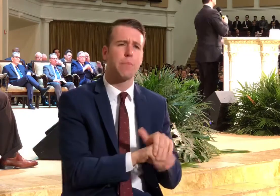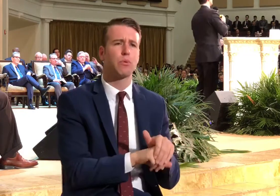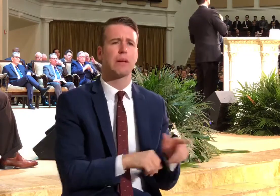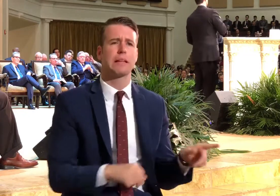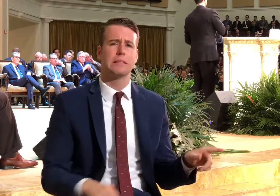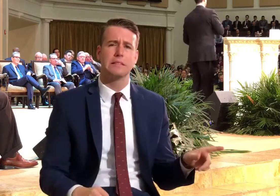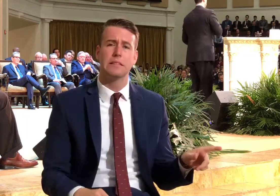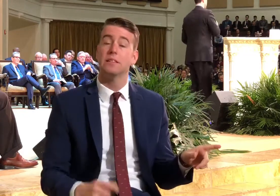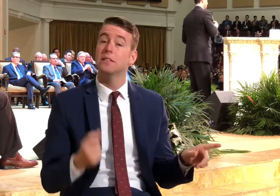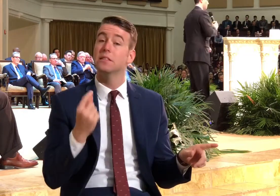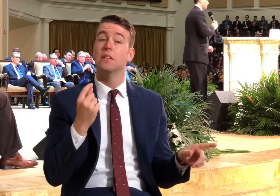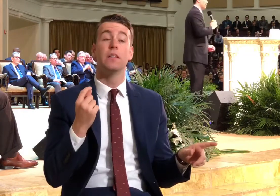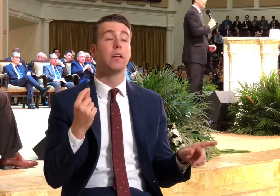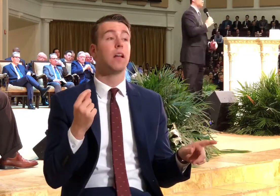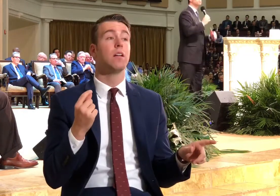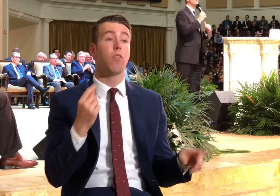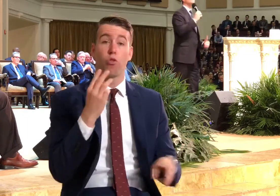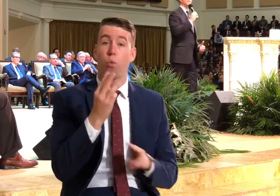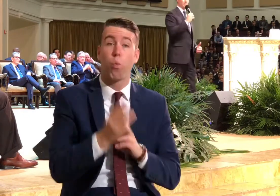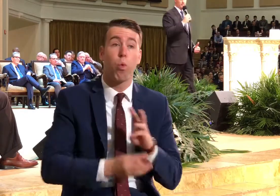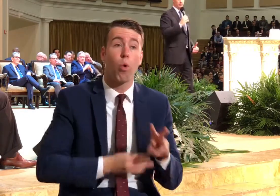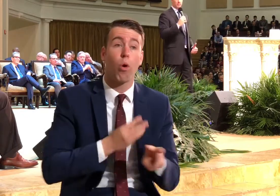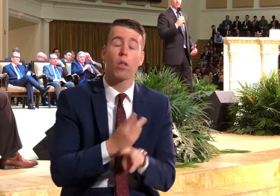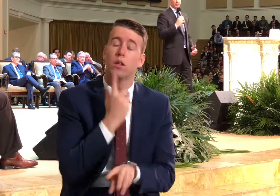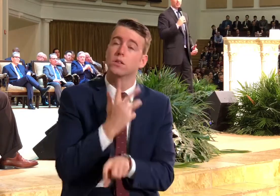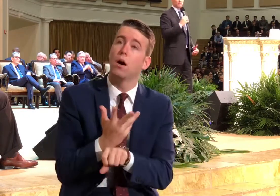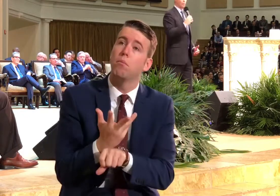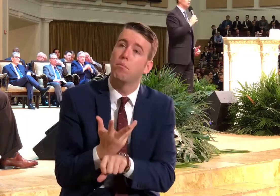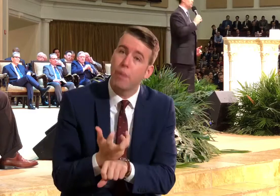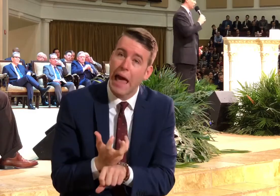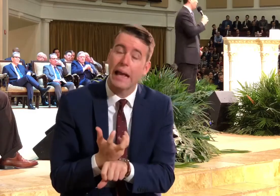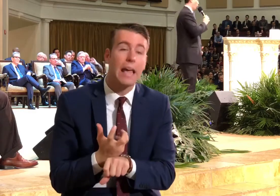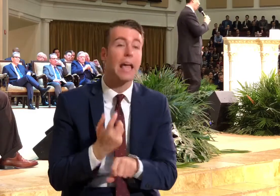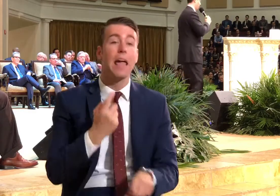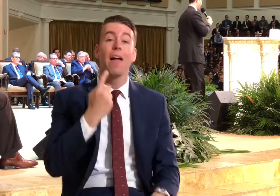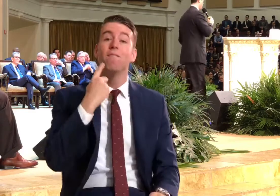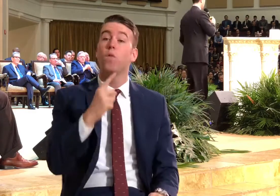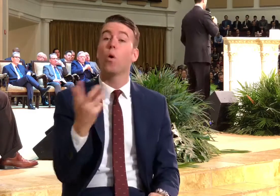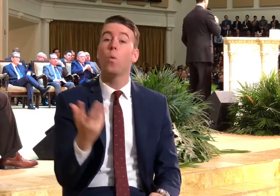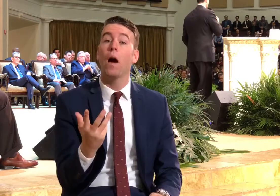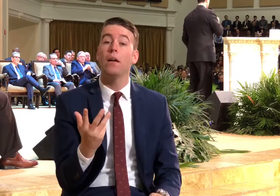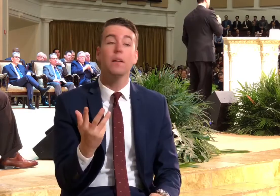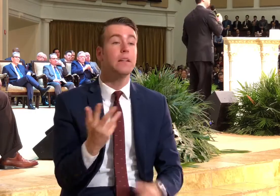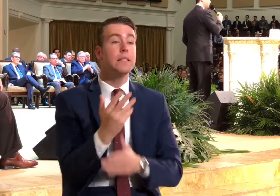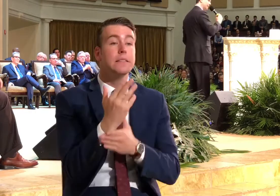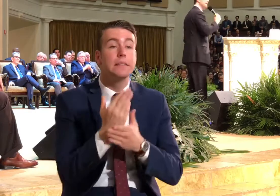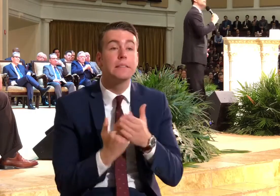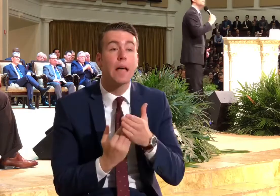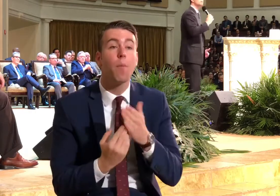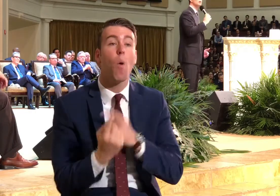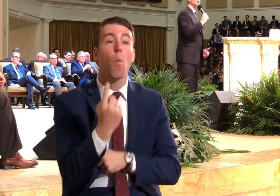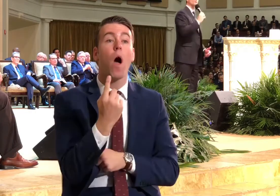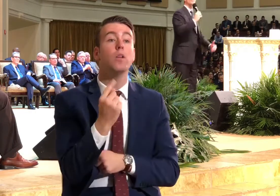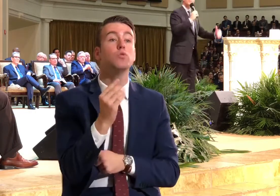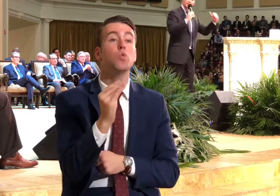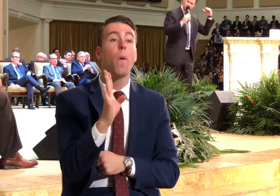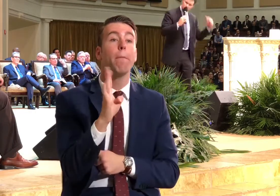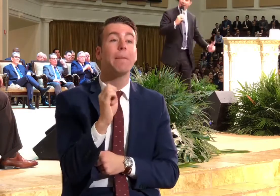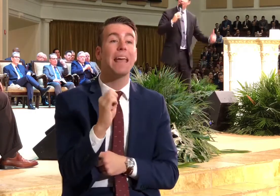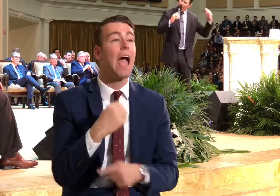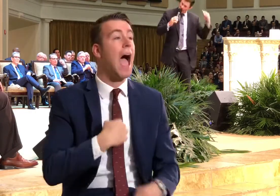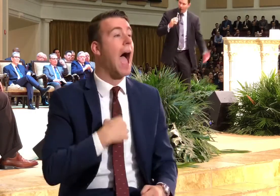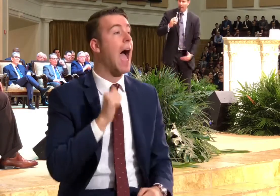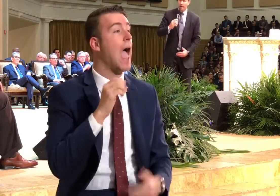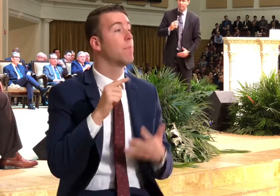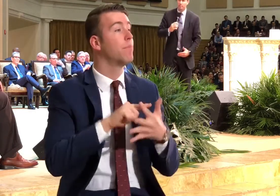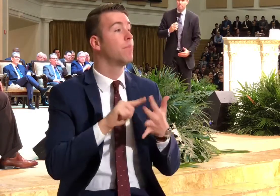They are begging, they are pleading for someone to be what they